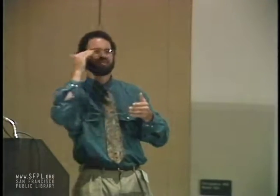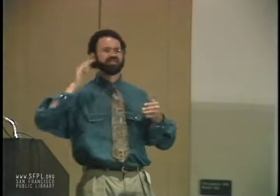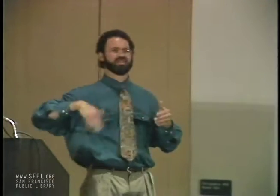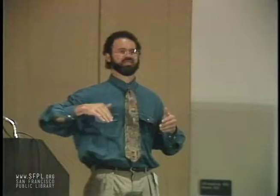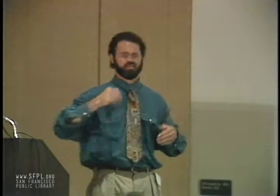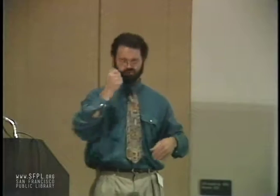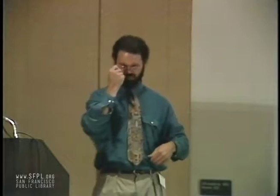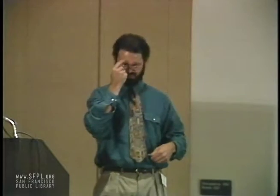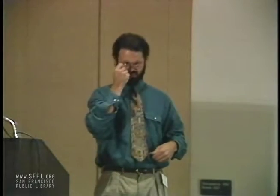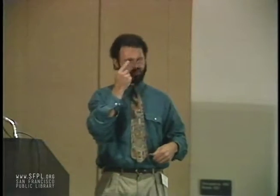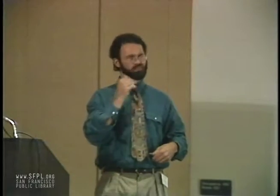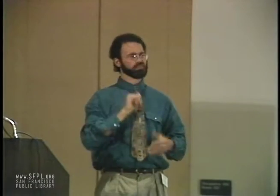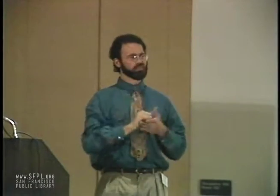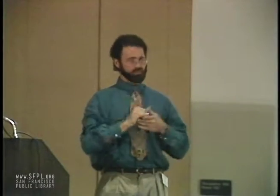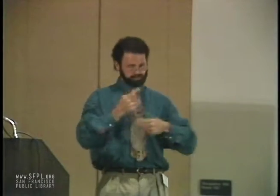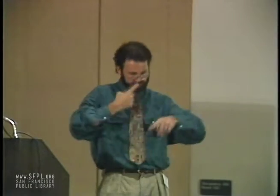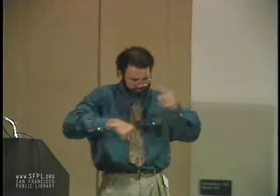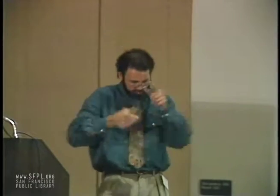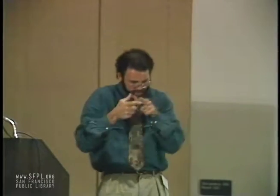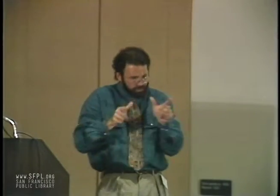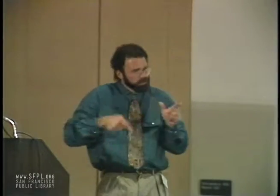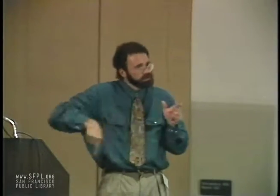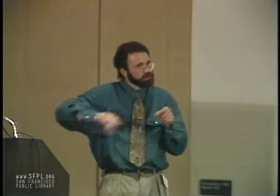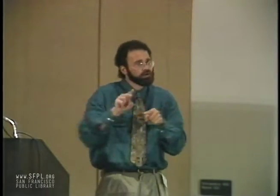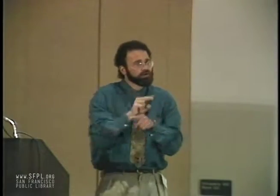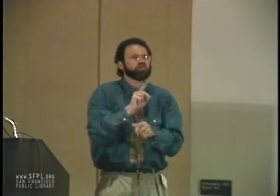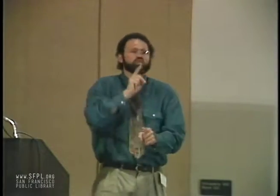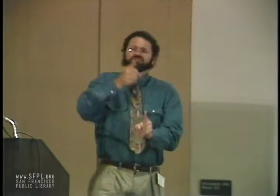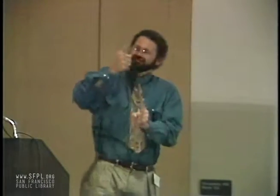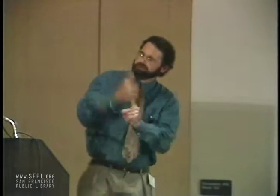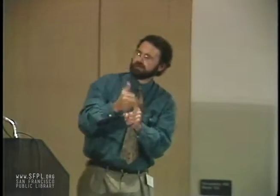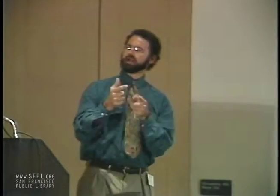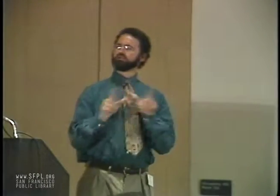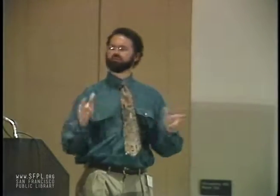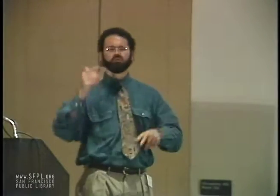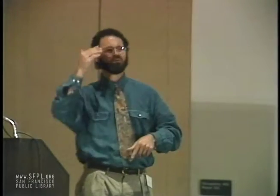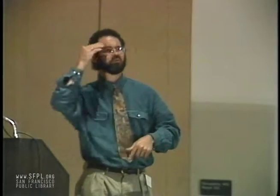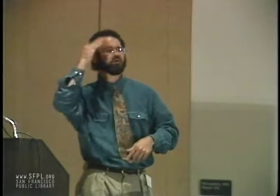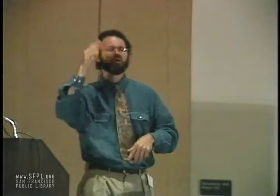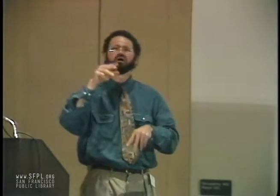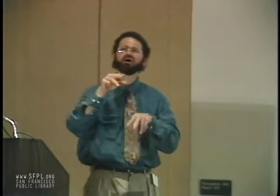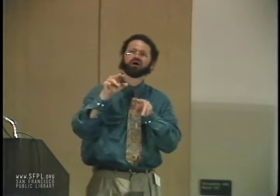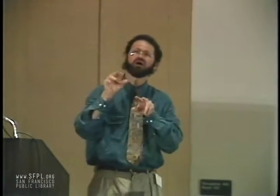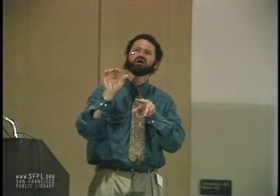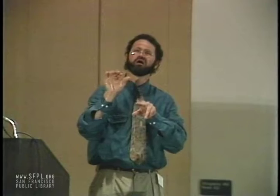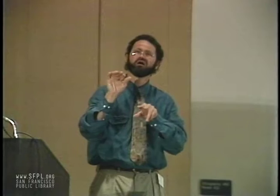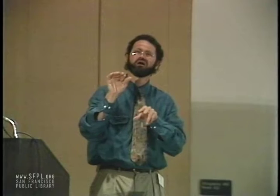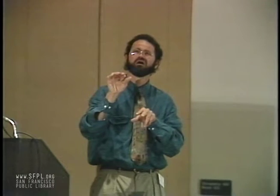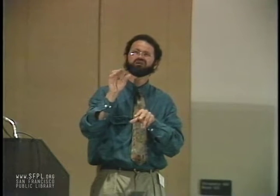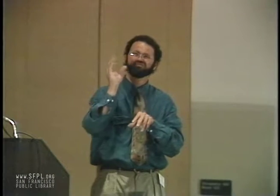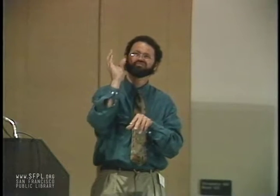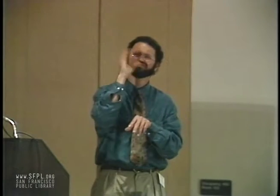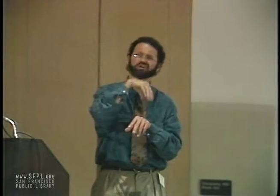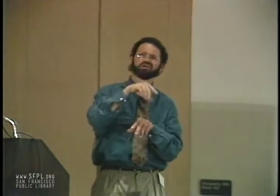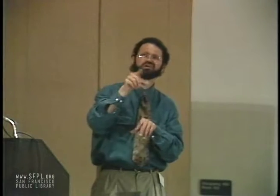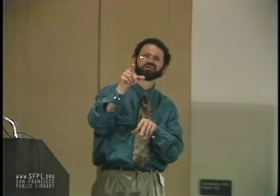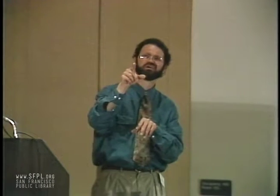and the deaf community hasn't really known fully how to respond to that, because the deaf community is still learning about its own language